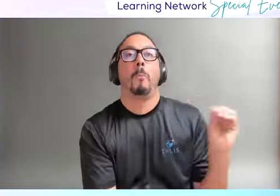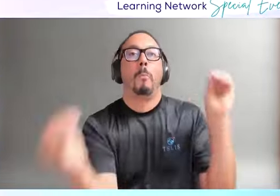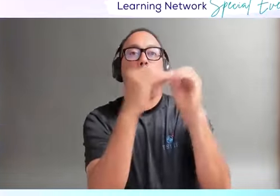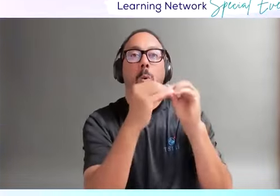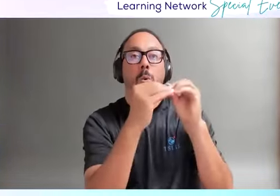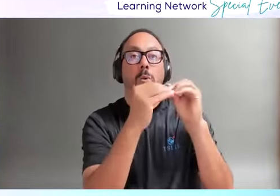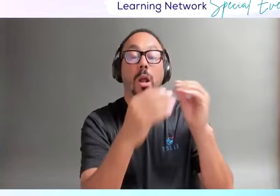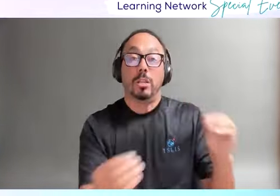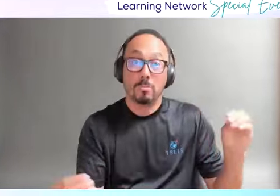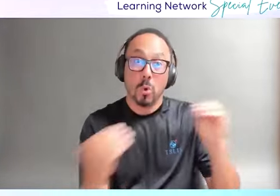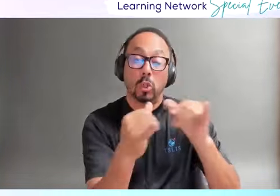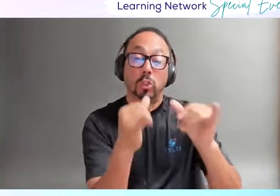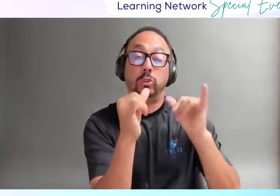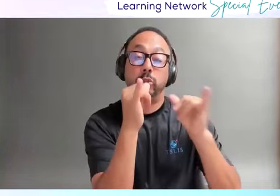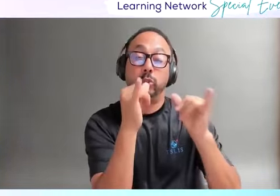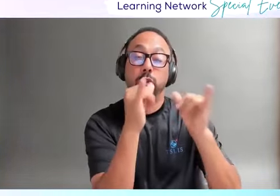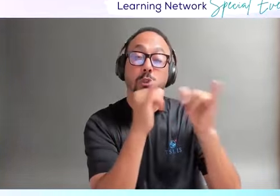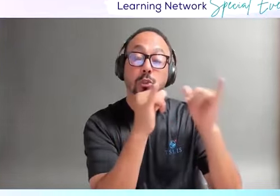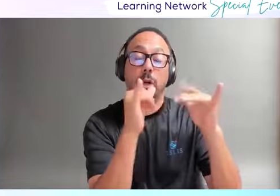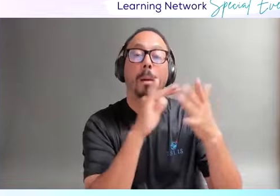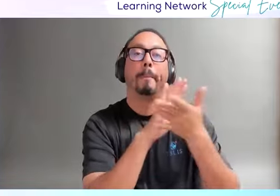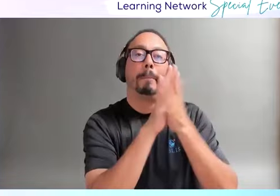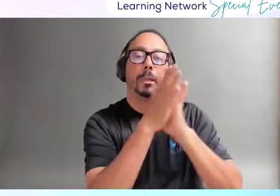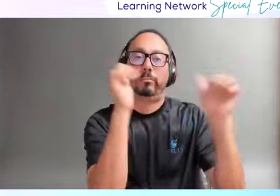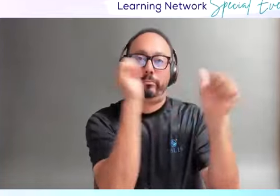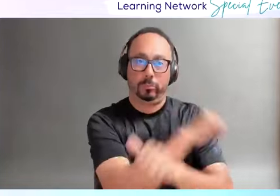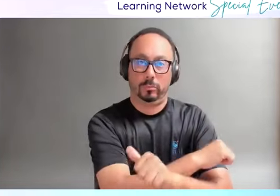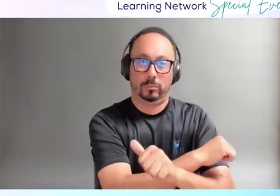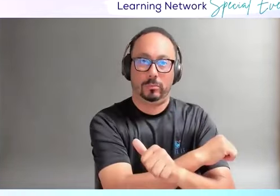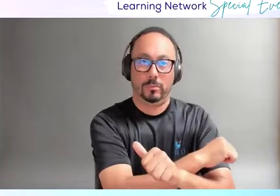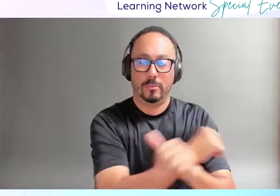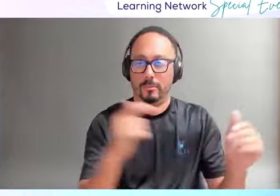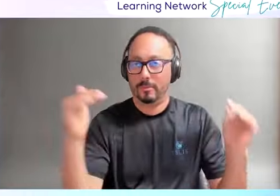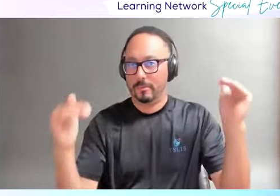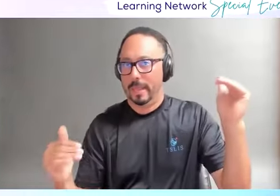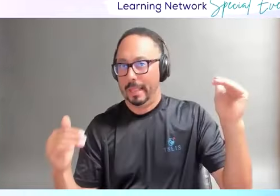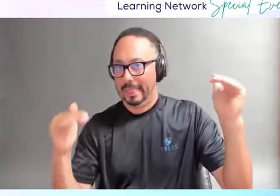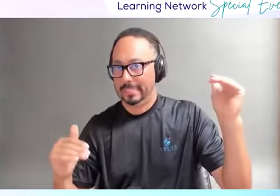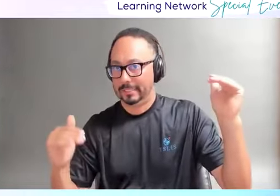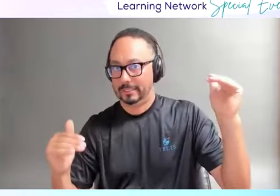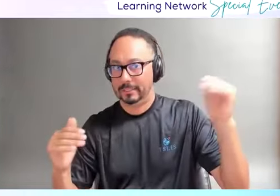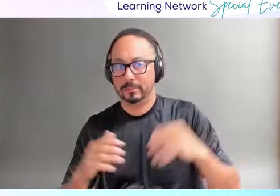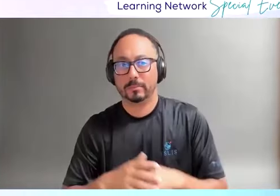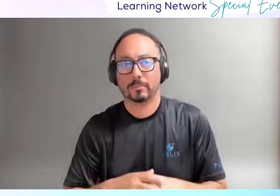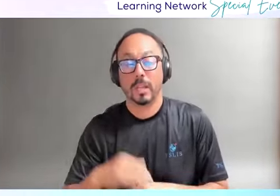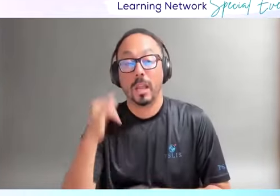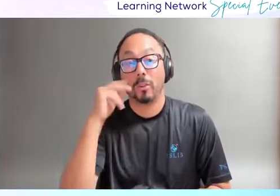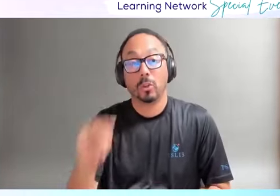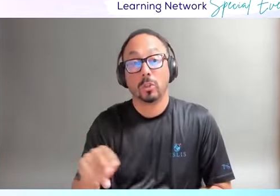intoxicated. And given the gender-related factors on the right-hand side, such as masculine